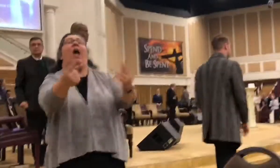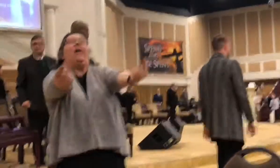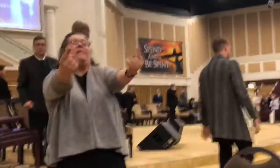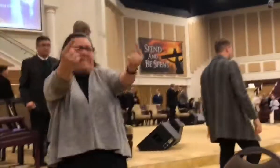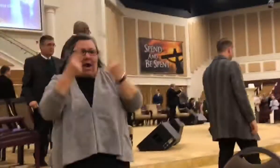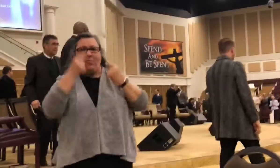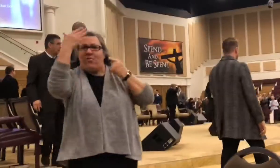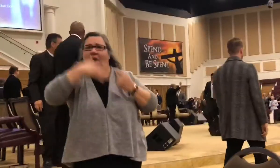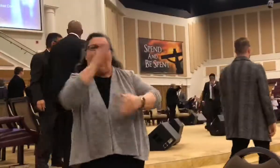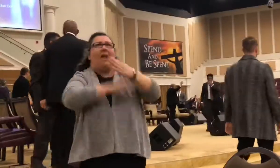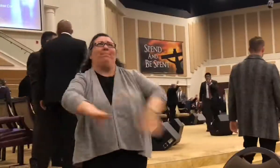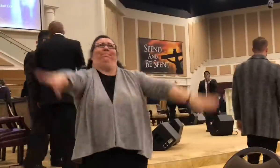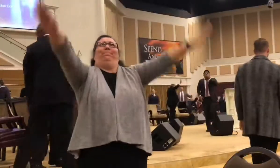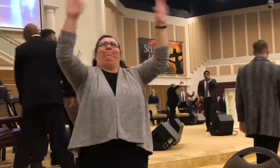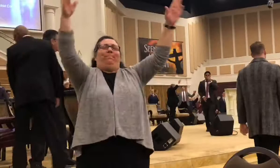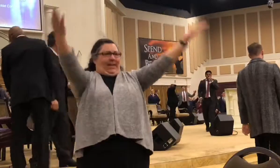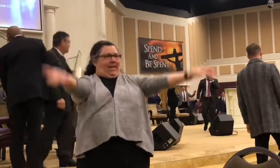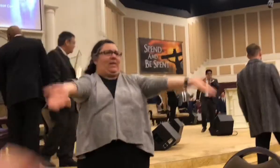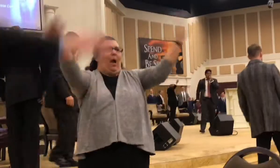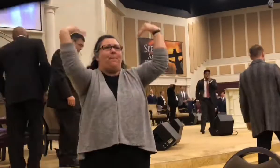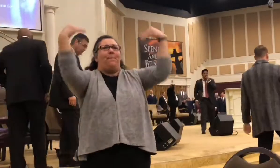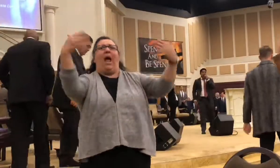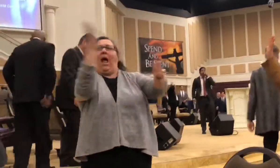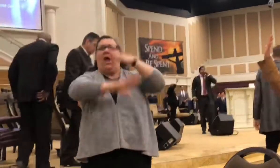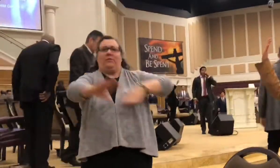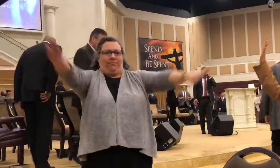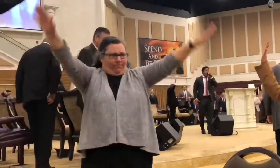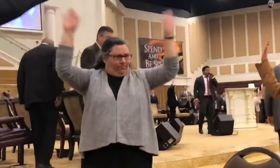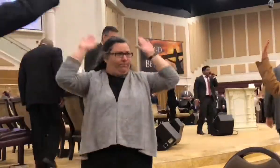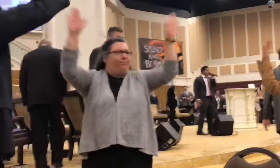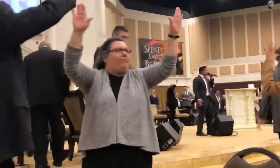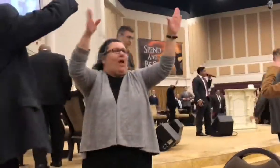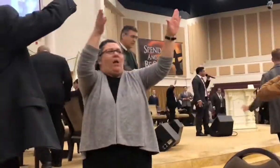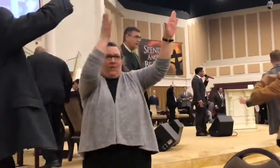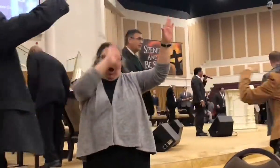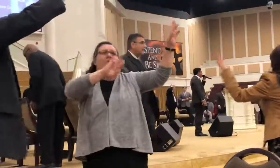lifted high. Come, come, come with your hands lifted high. God is getting ready to do it.